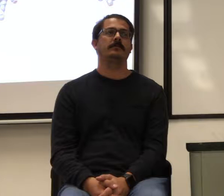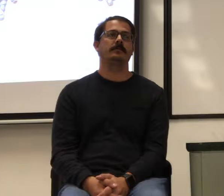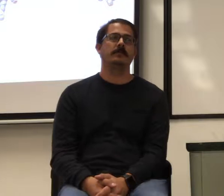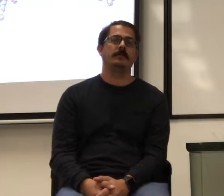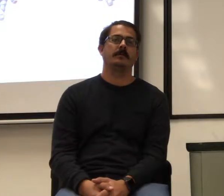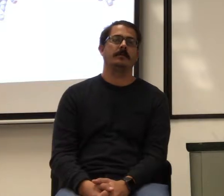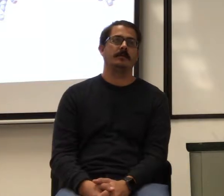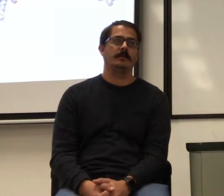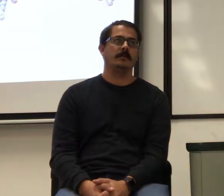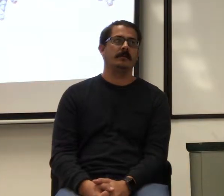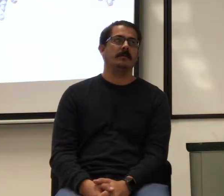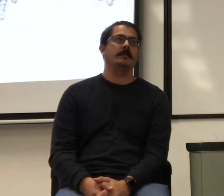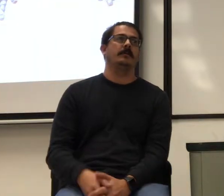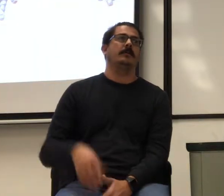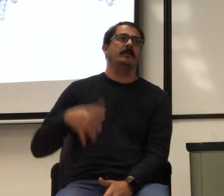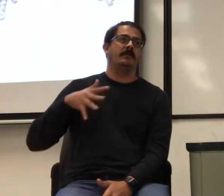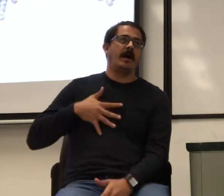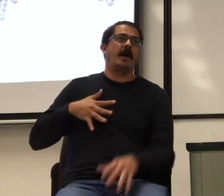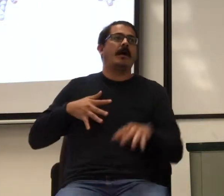You got 18.